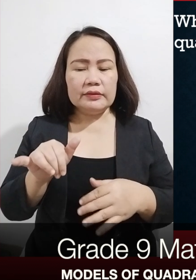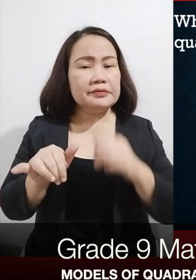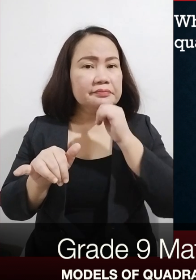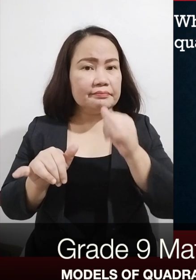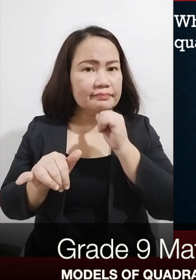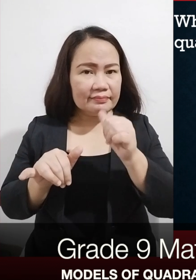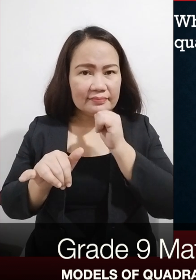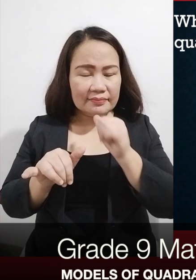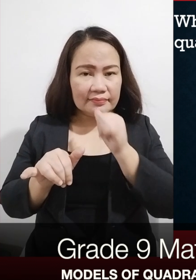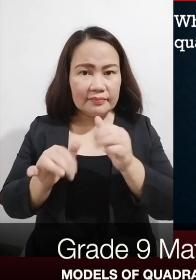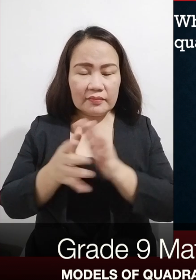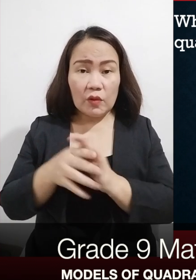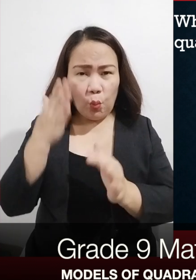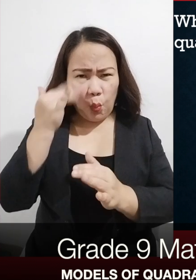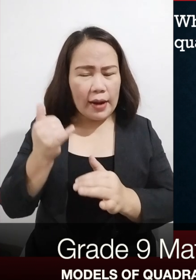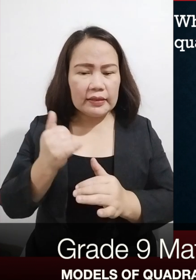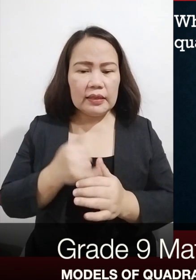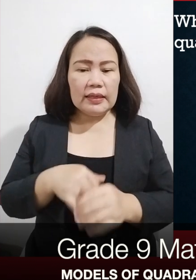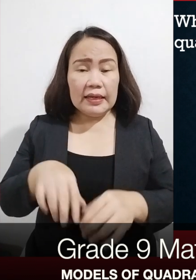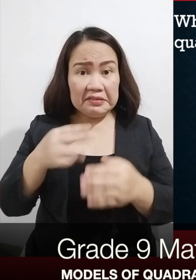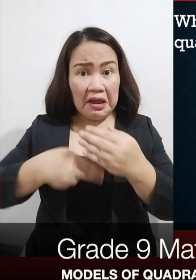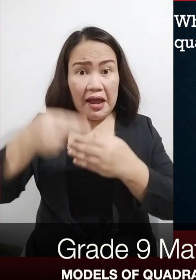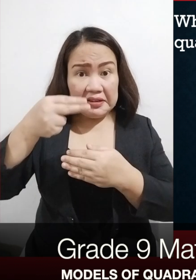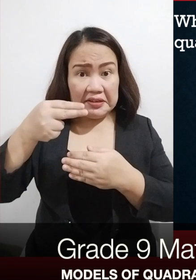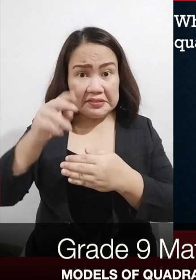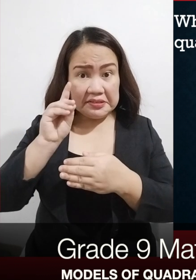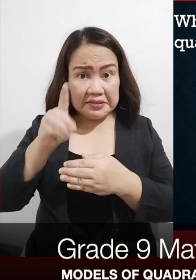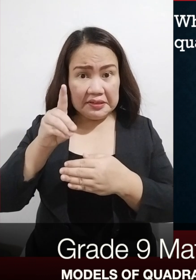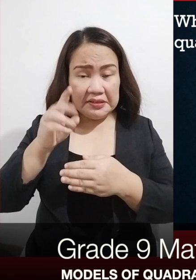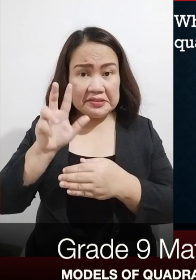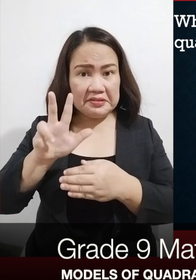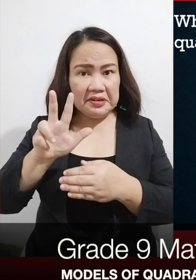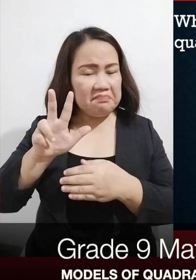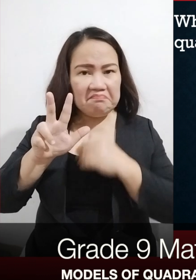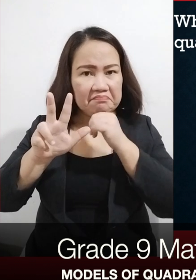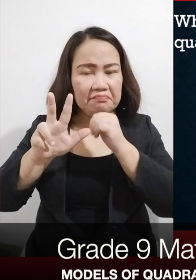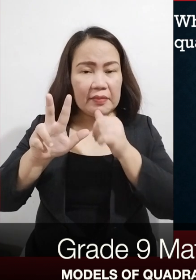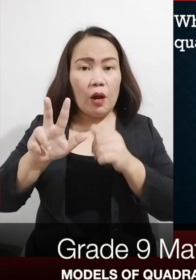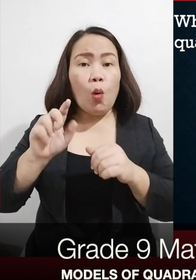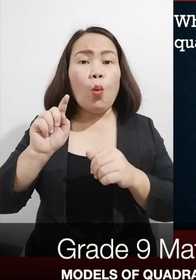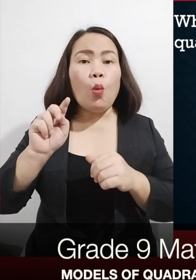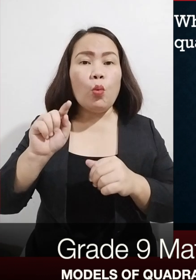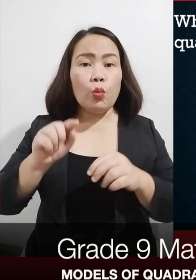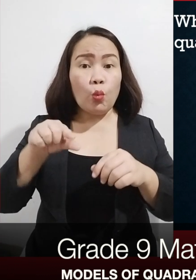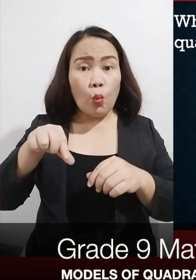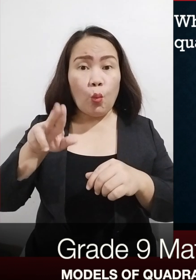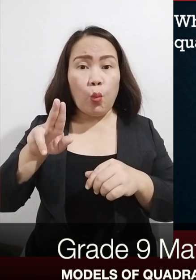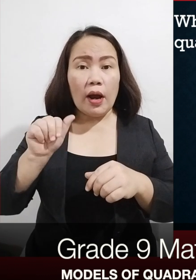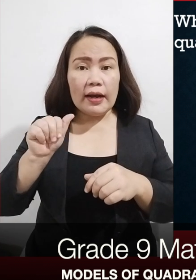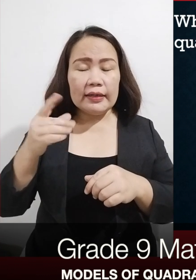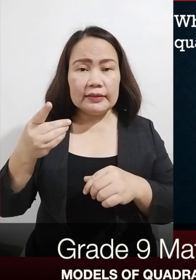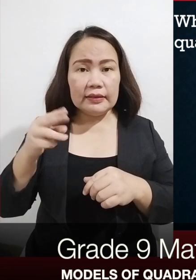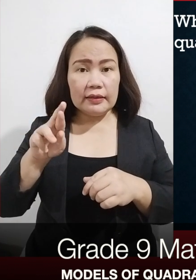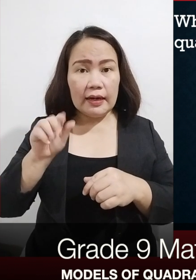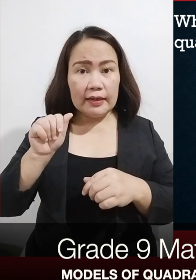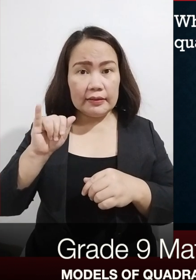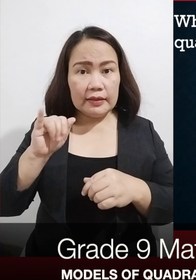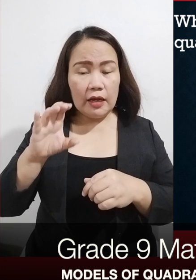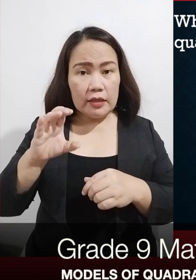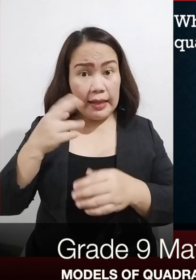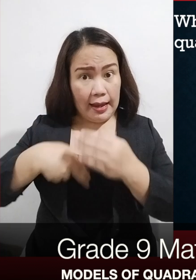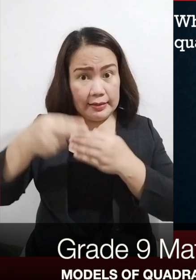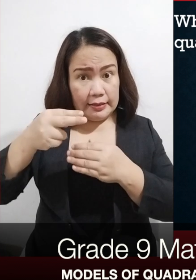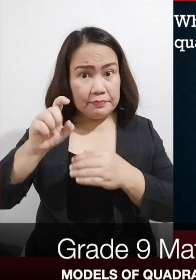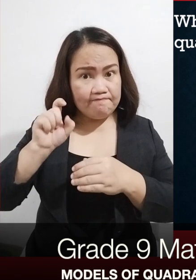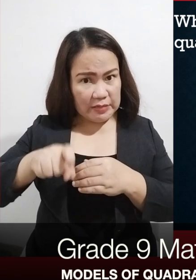This is not a quadratic function. Why? Because the highest degree is 3. In quadratic function, the highest degree